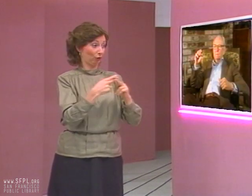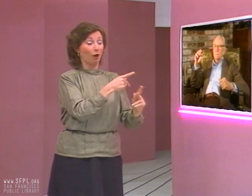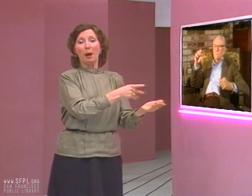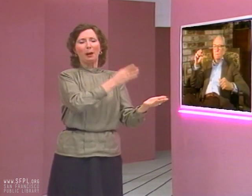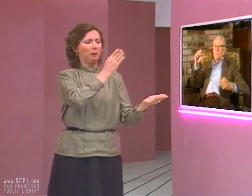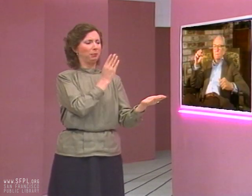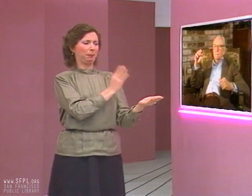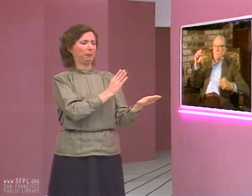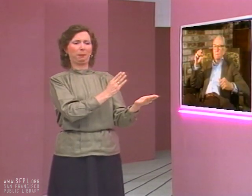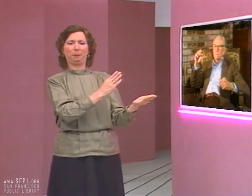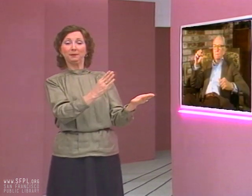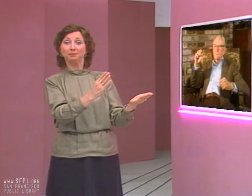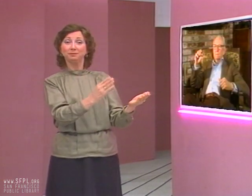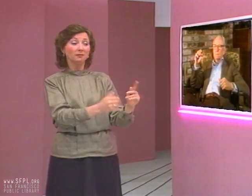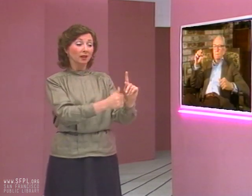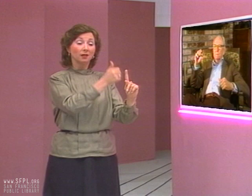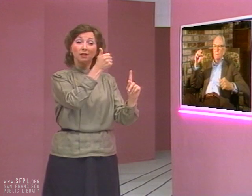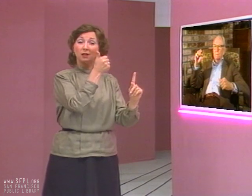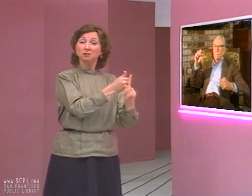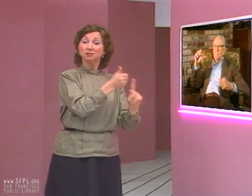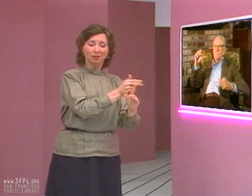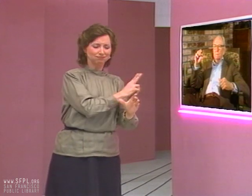he's referred to in our community, as BBB.